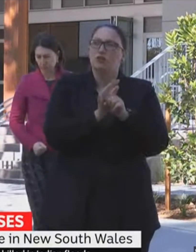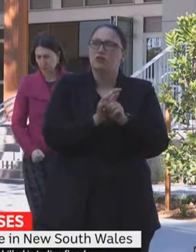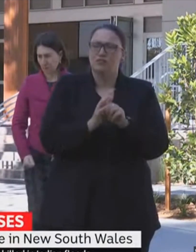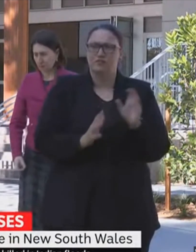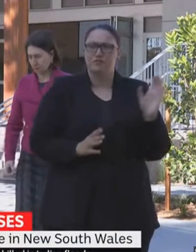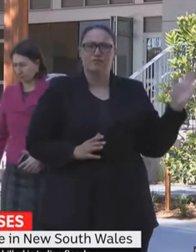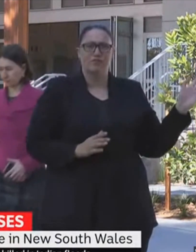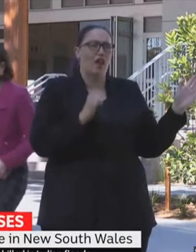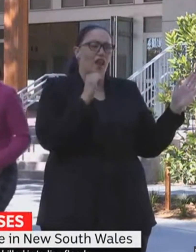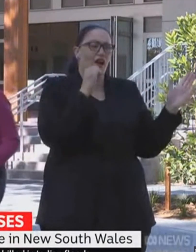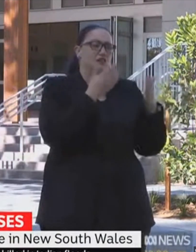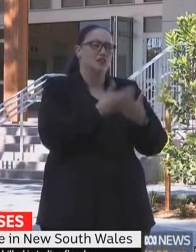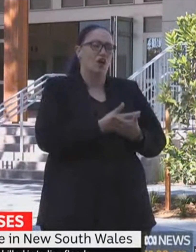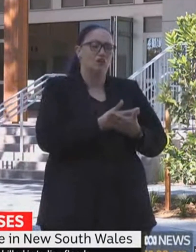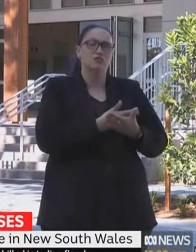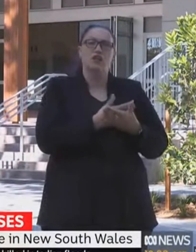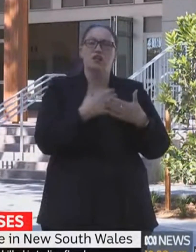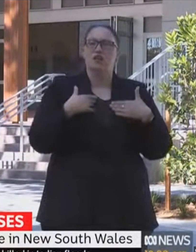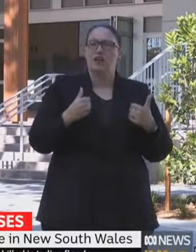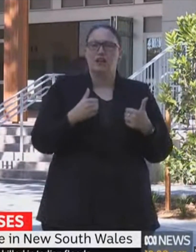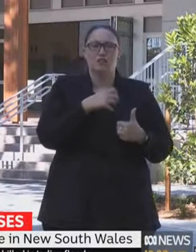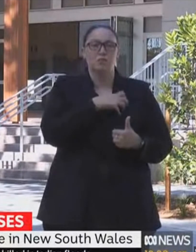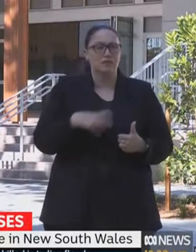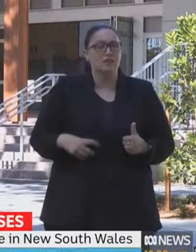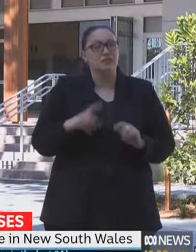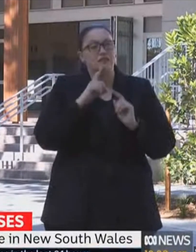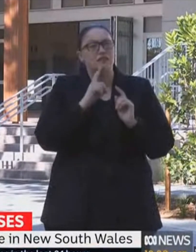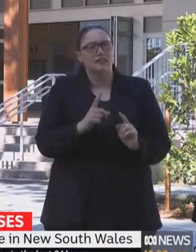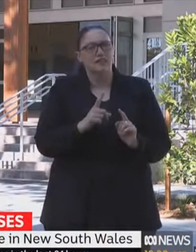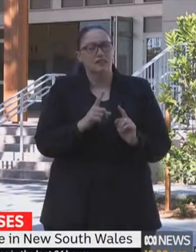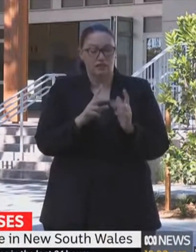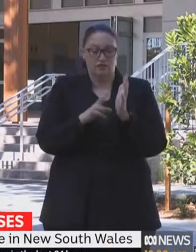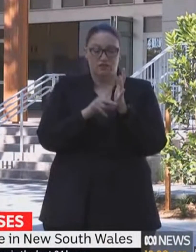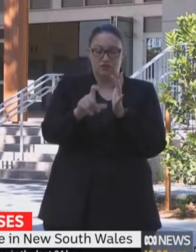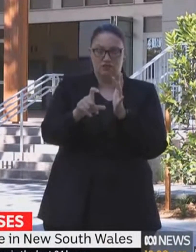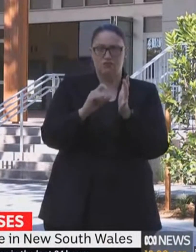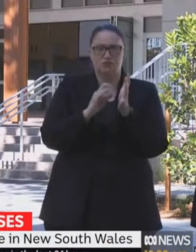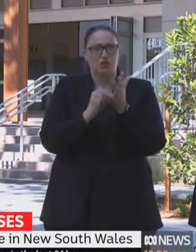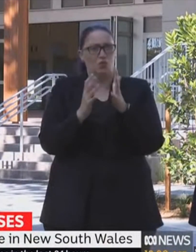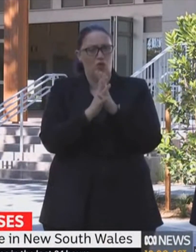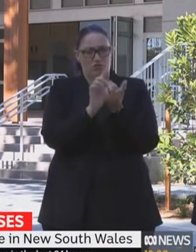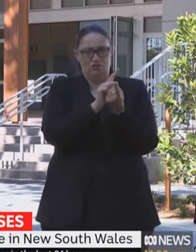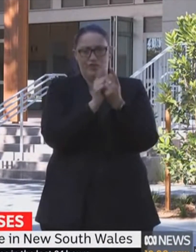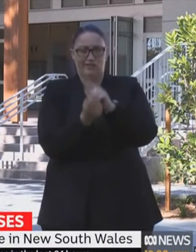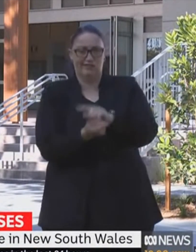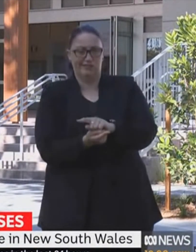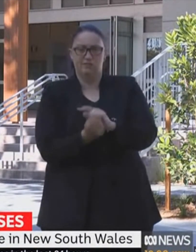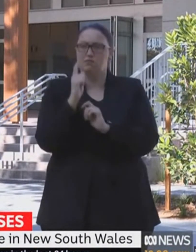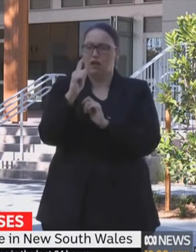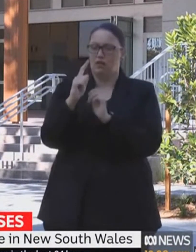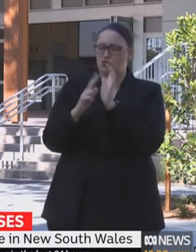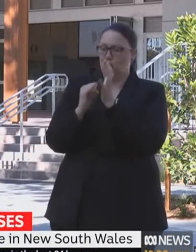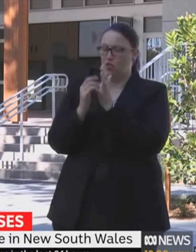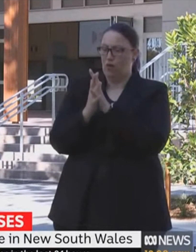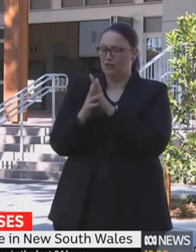night announced significant changes with the port of Victoria. At the other end of the state, in Queensland, there are still very